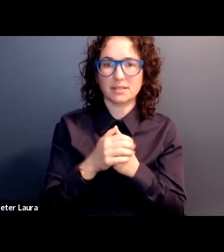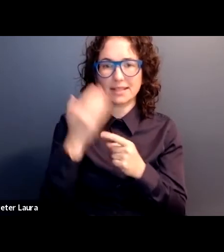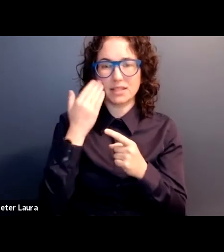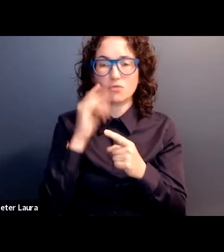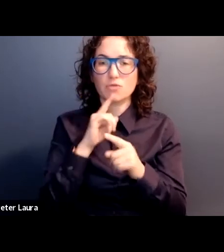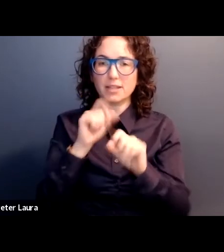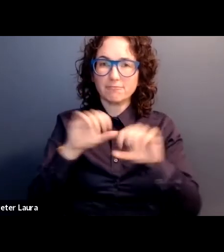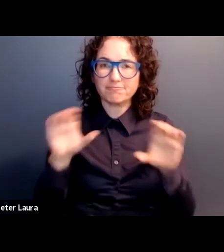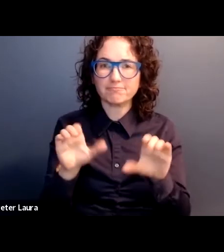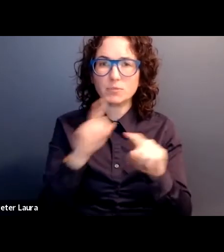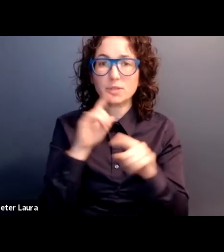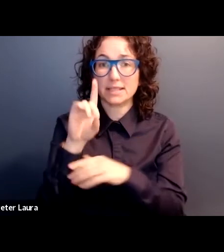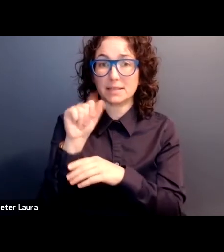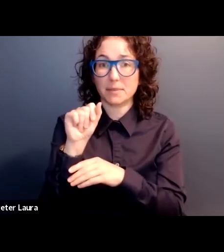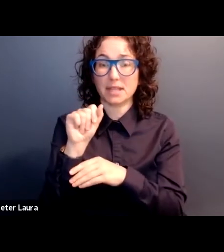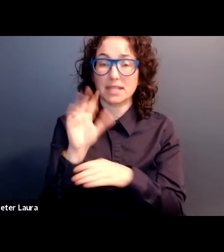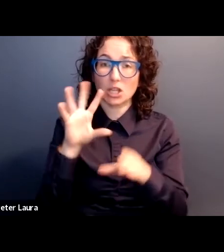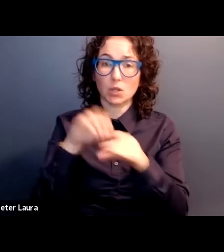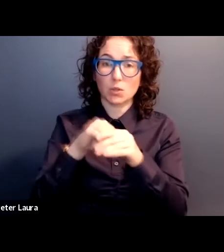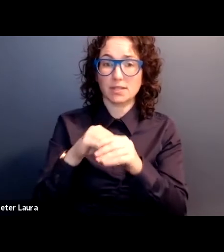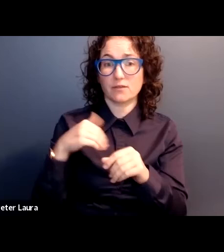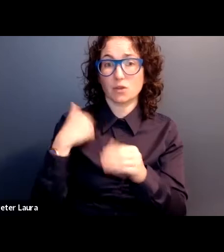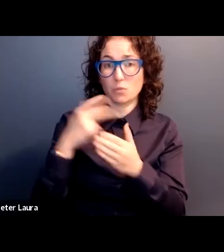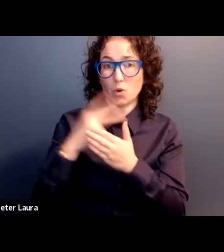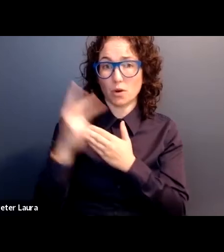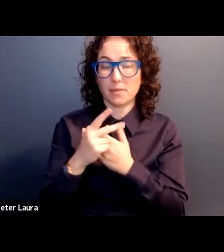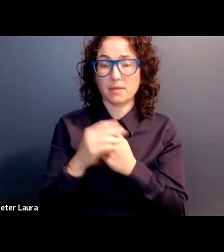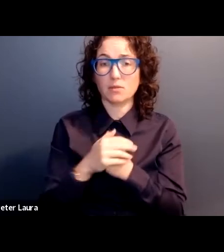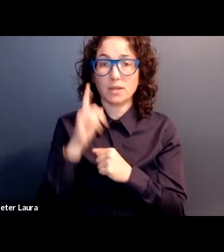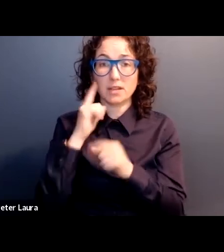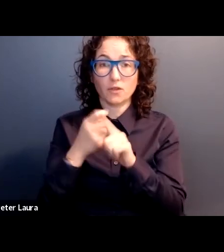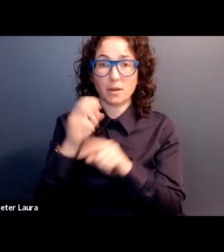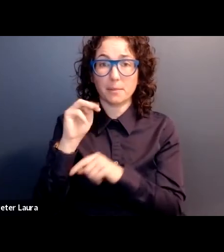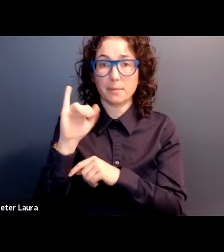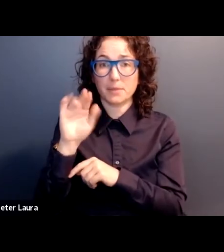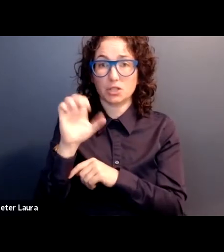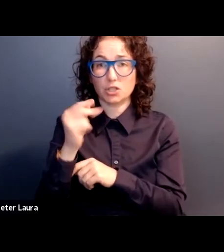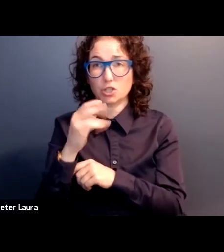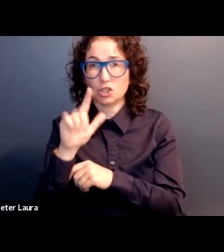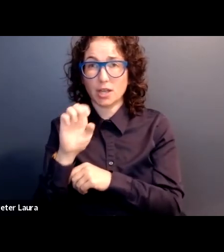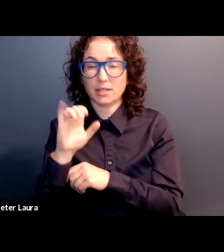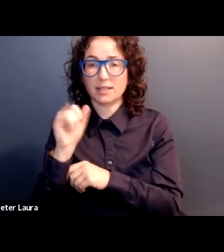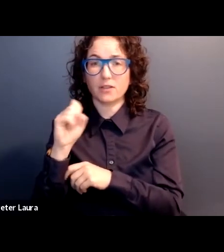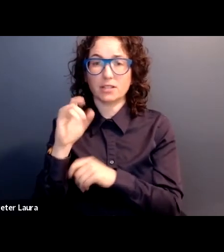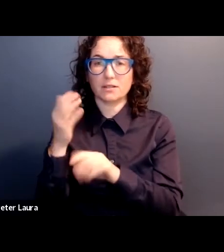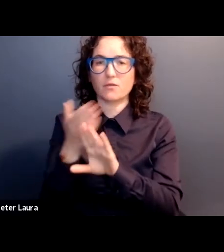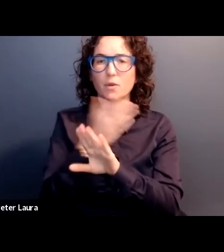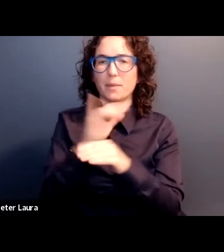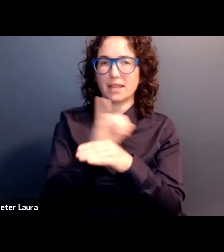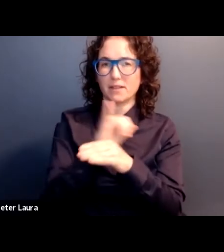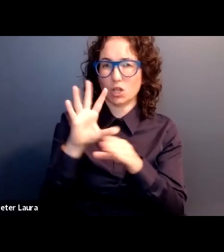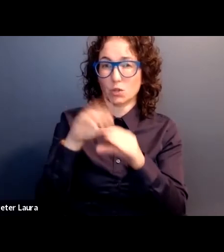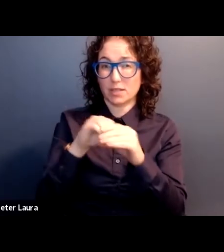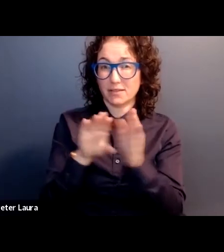disability inclusive youth programming. We're going to be hearing from Nichelle Stefan, former intern in the Inclusive Development